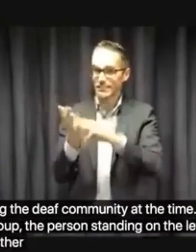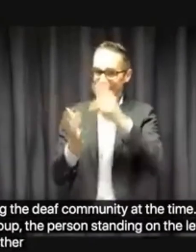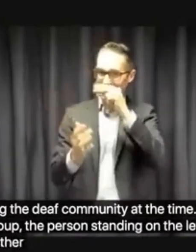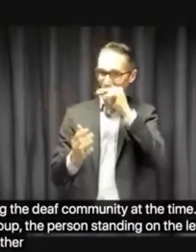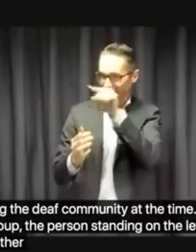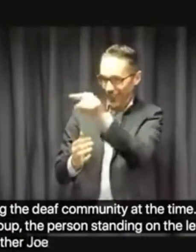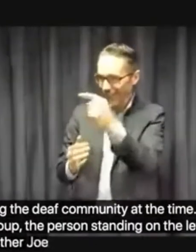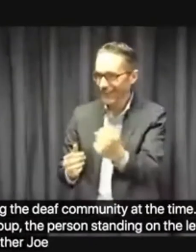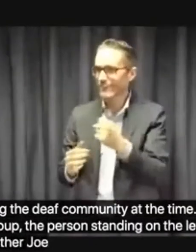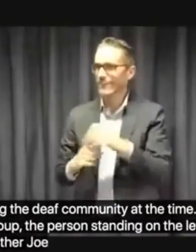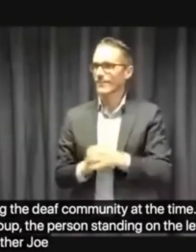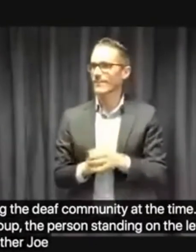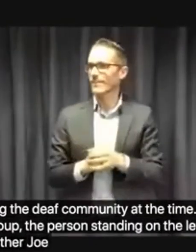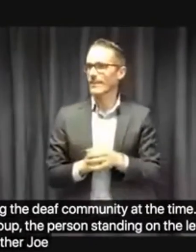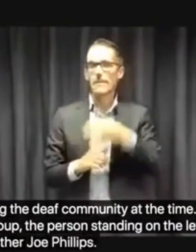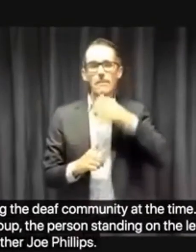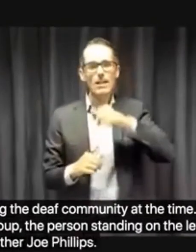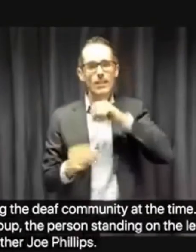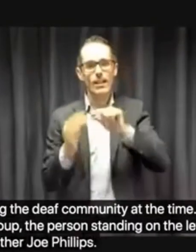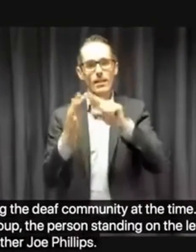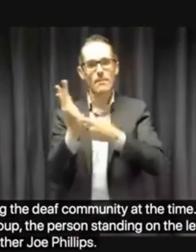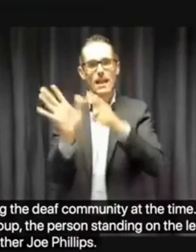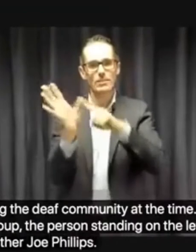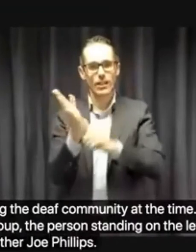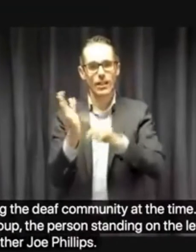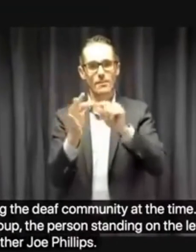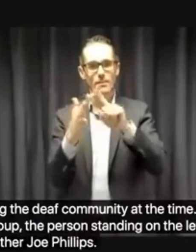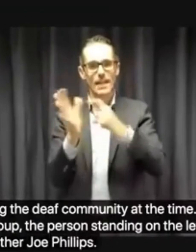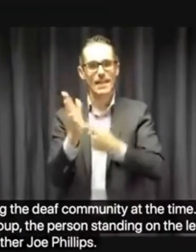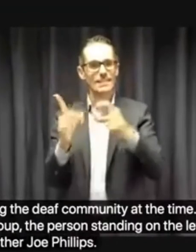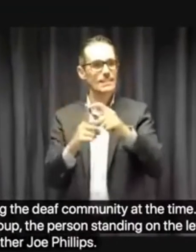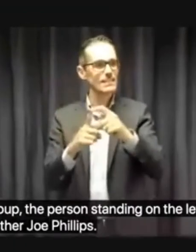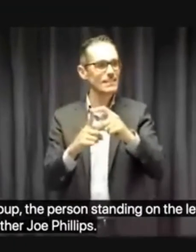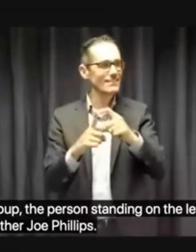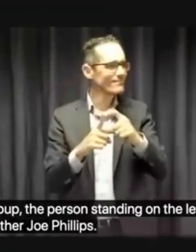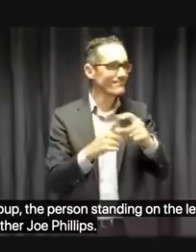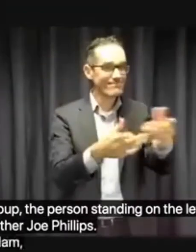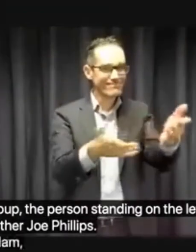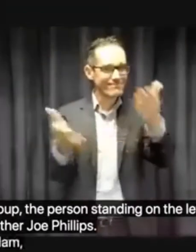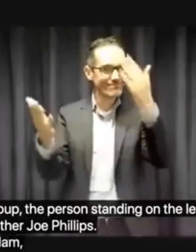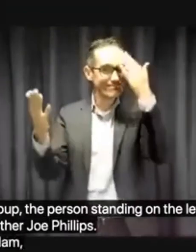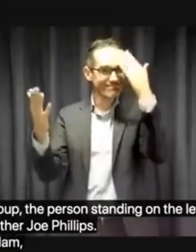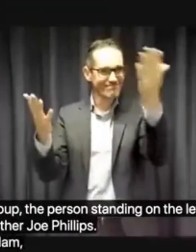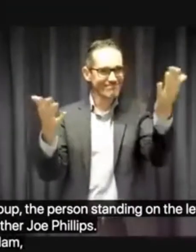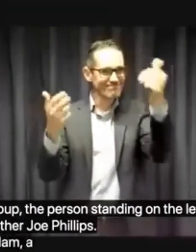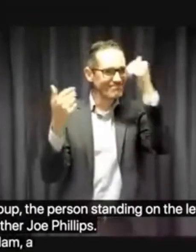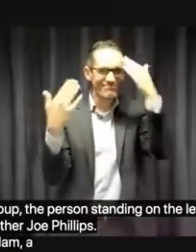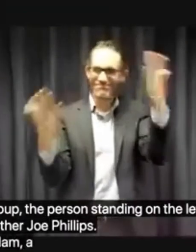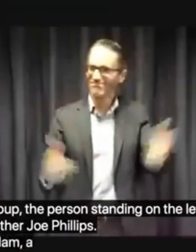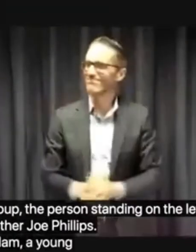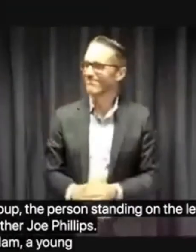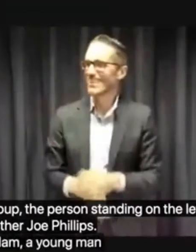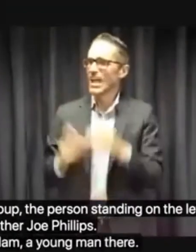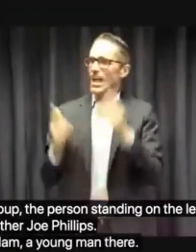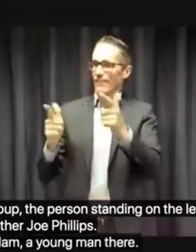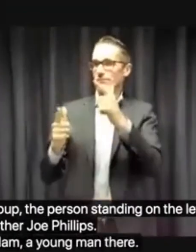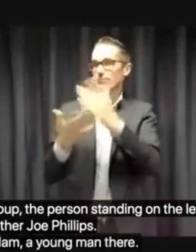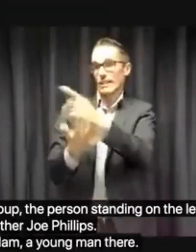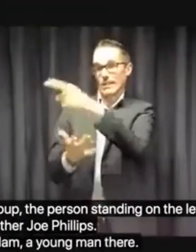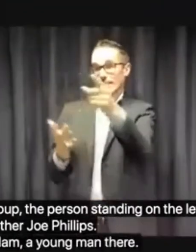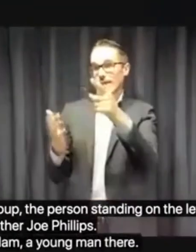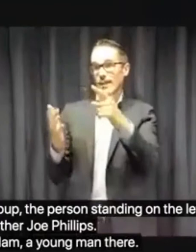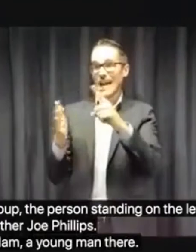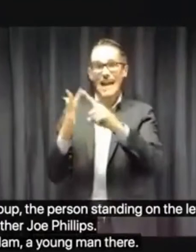I think we've got Matt Adam, who's a young man there. Beryl Vivian, some of you are looking probably know